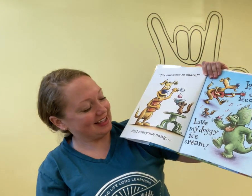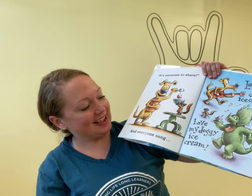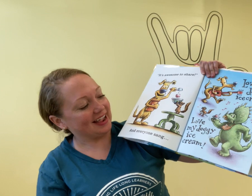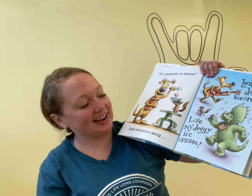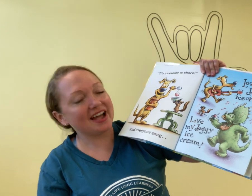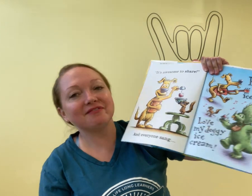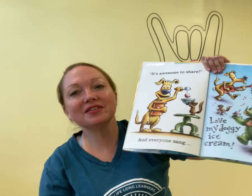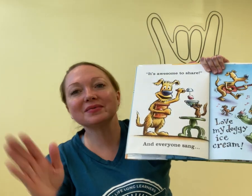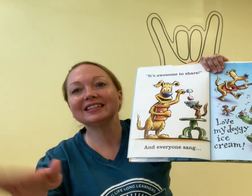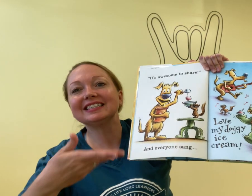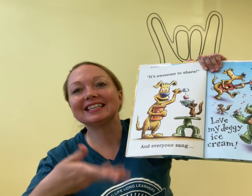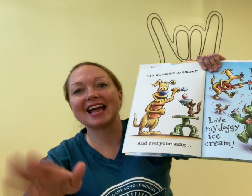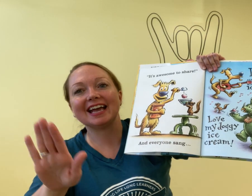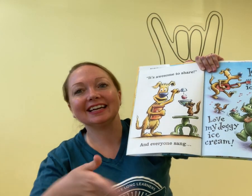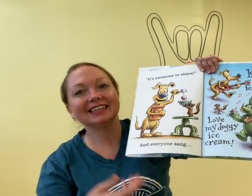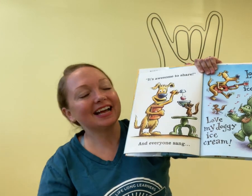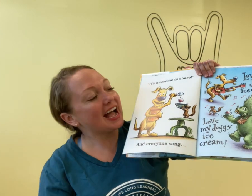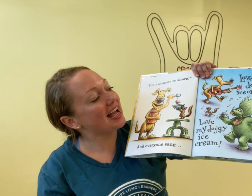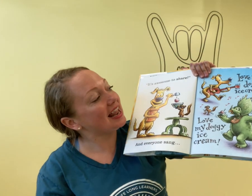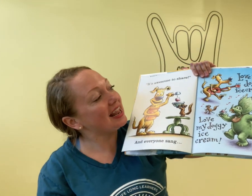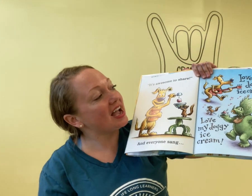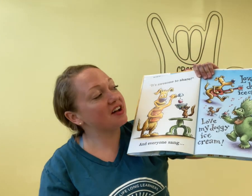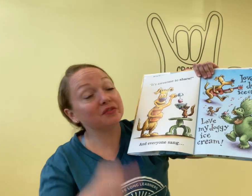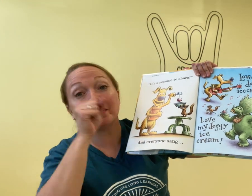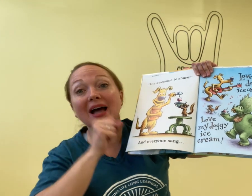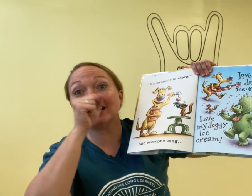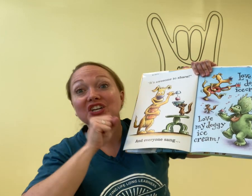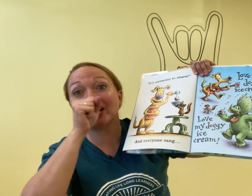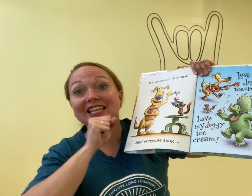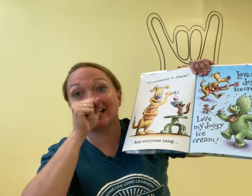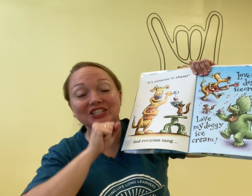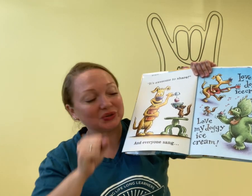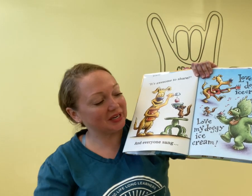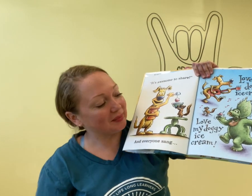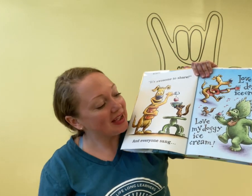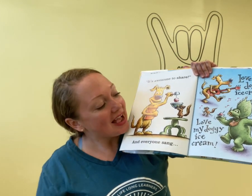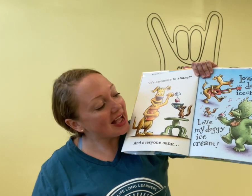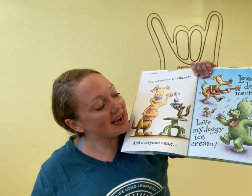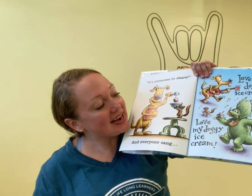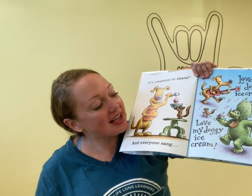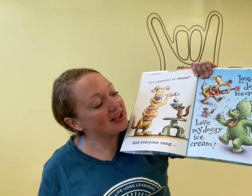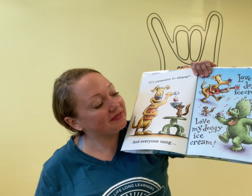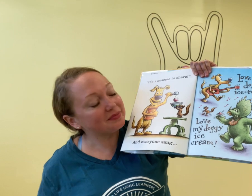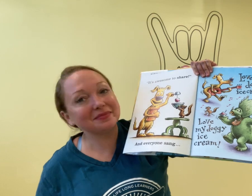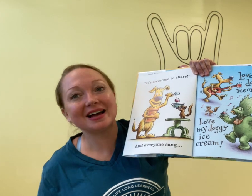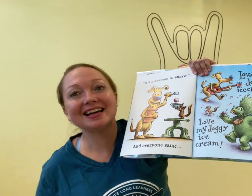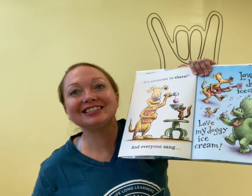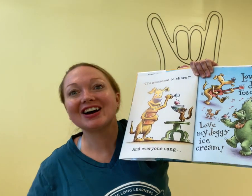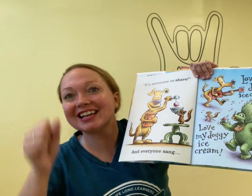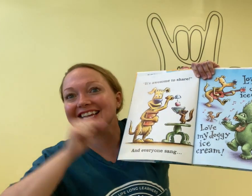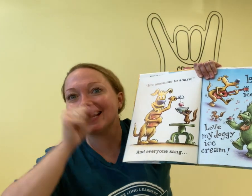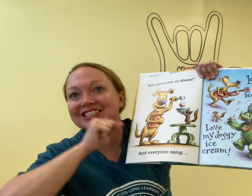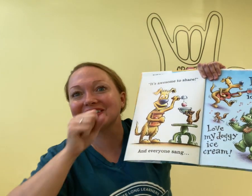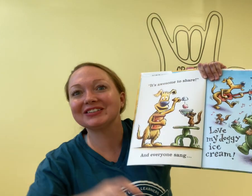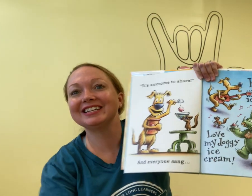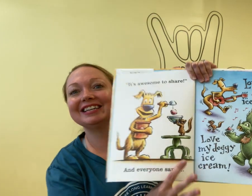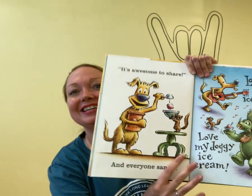And everyone sang, I love my doggy ice cream. I love my doggy ice